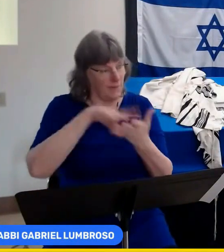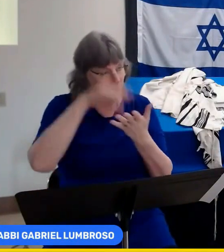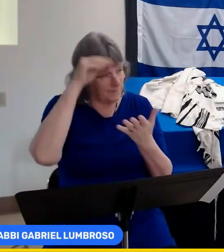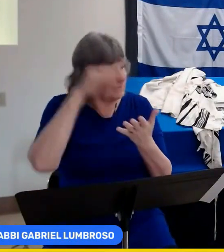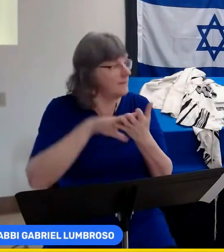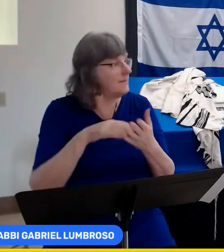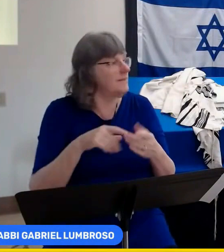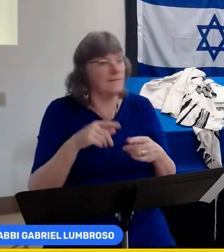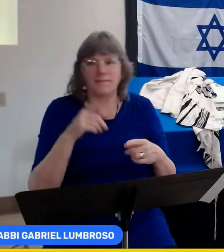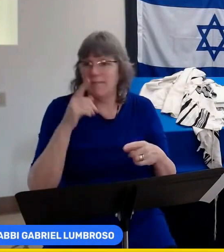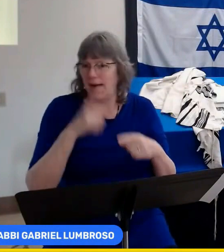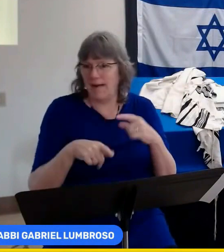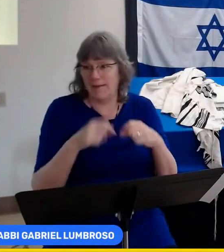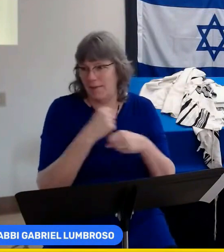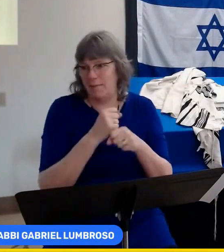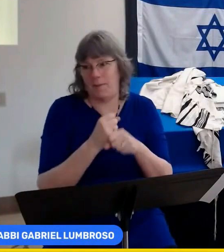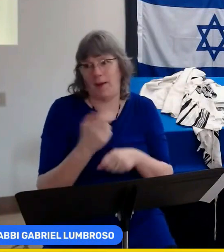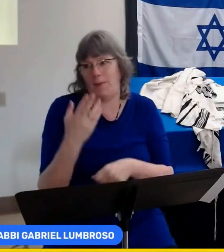I was not allowed to leave my home.